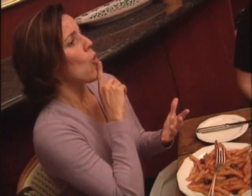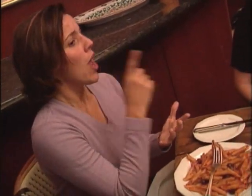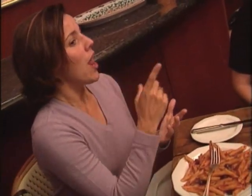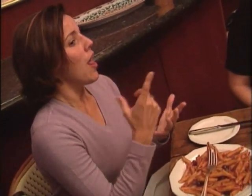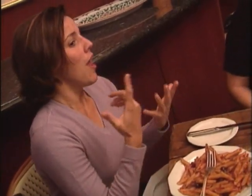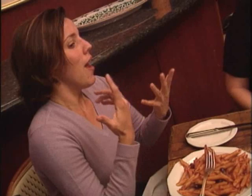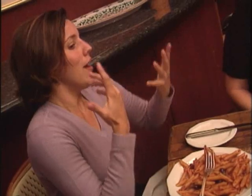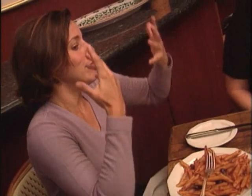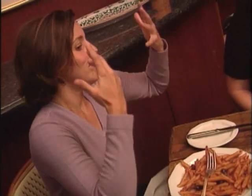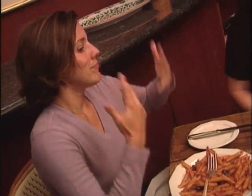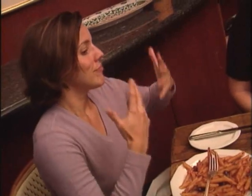person. Really,